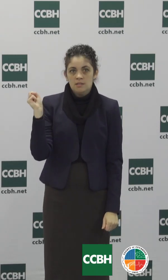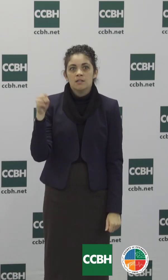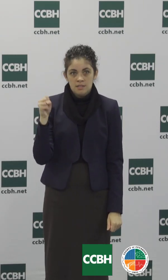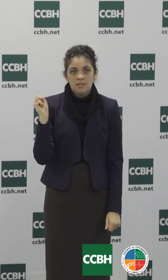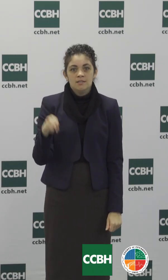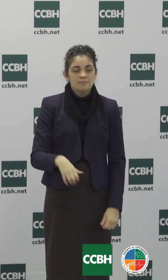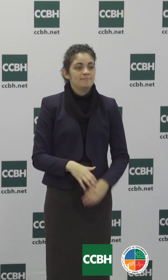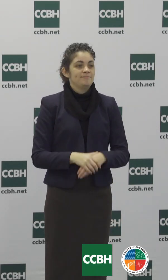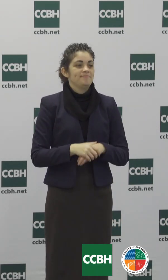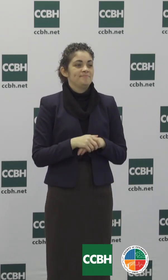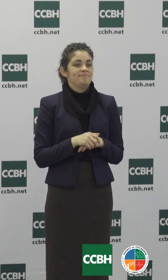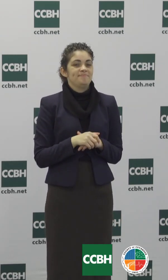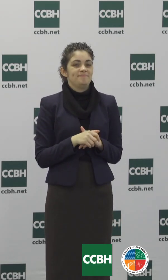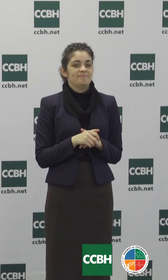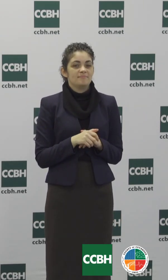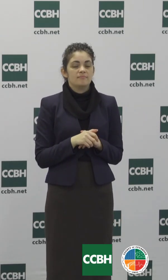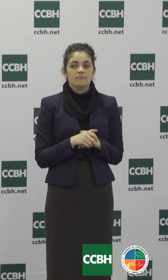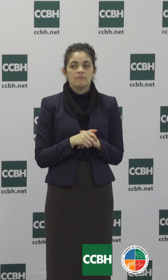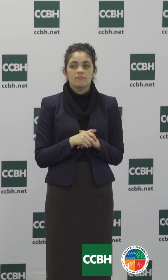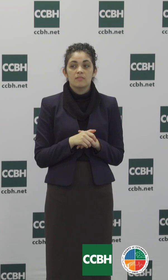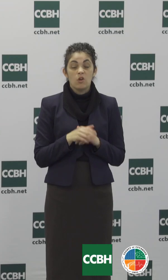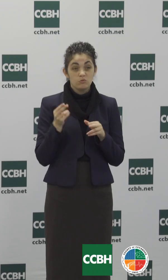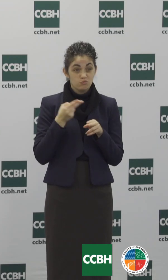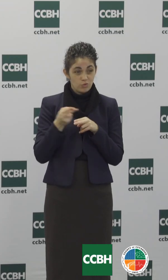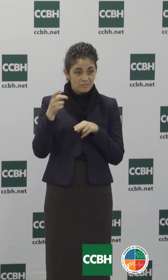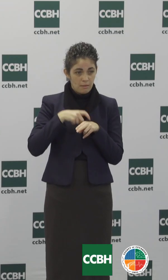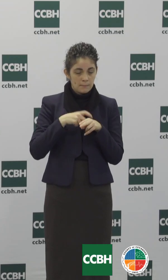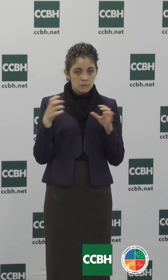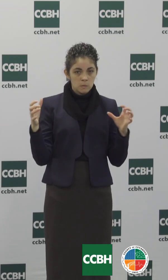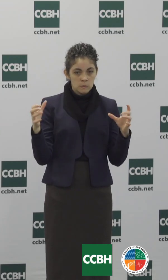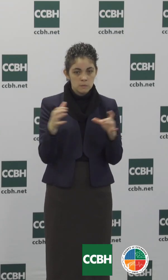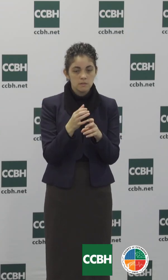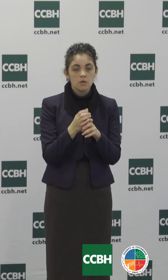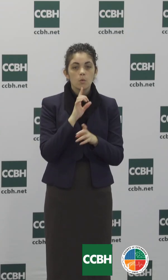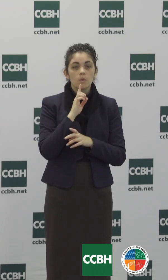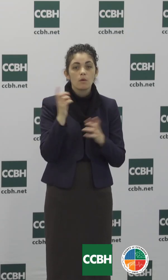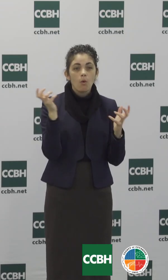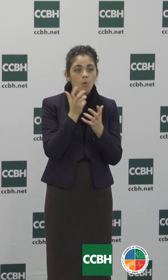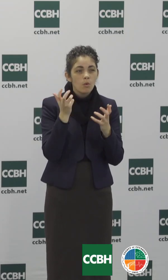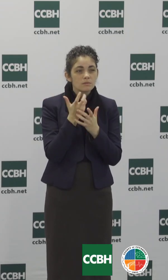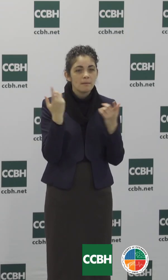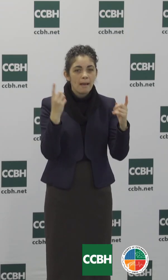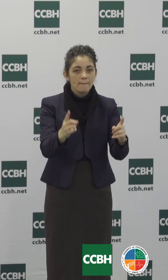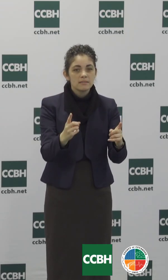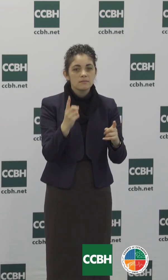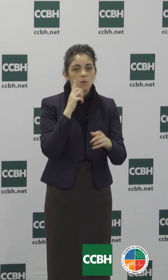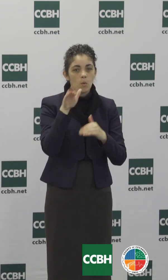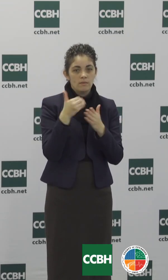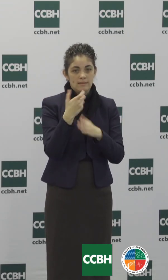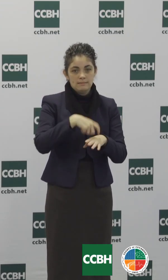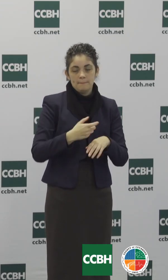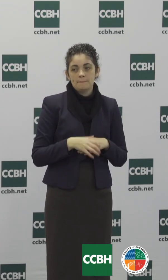complex collaboration over a pretty short period of time. So it's pretty remarkable what they were able to do.